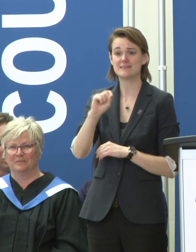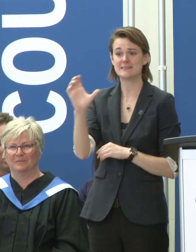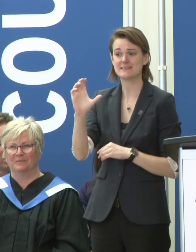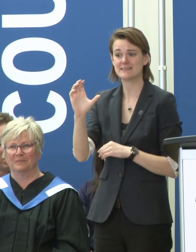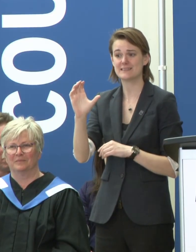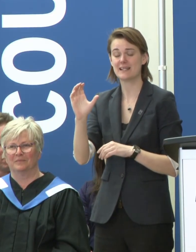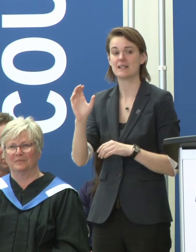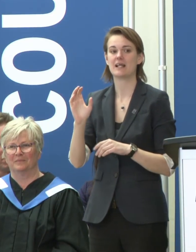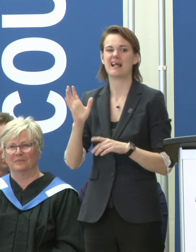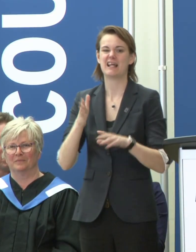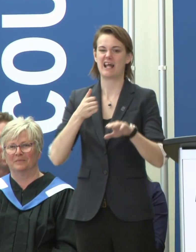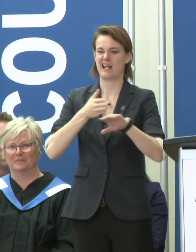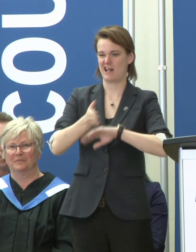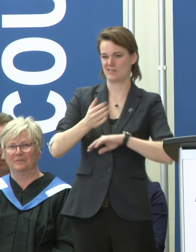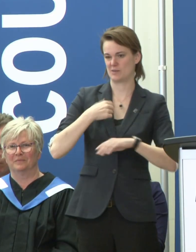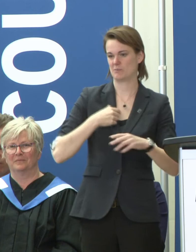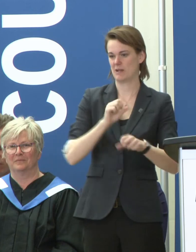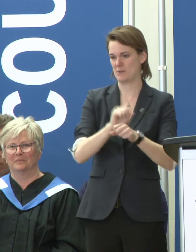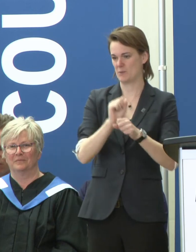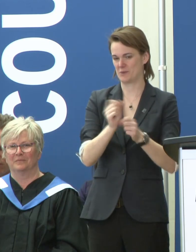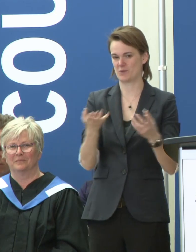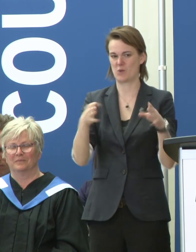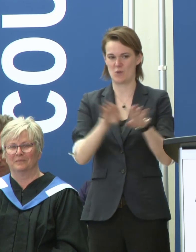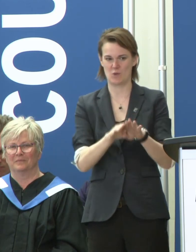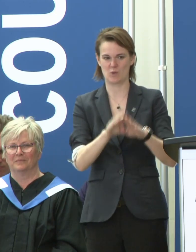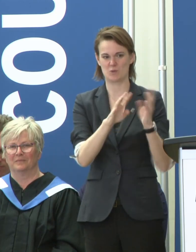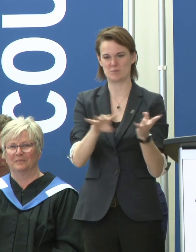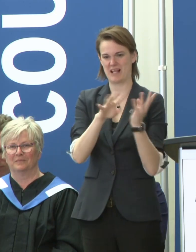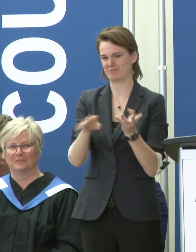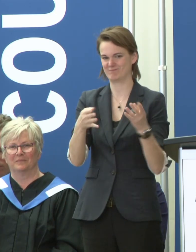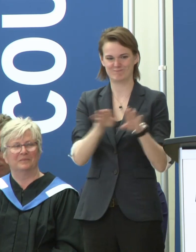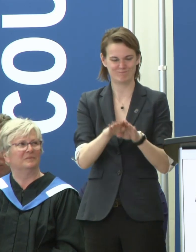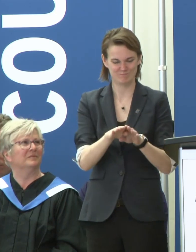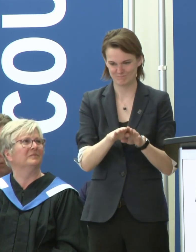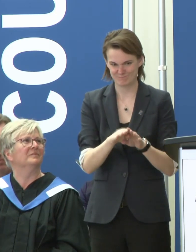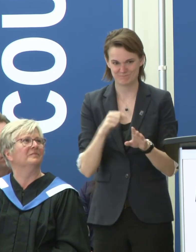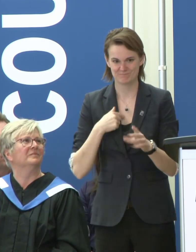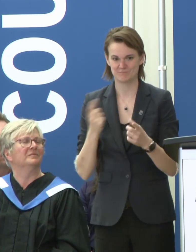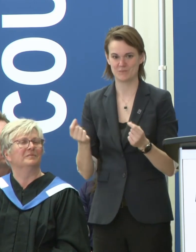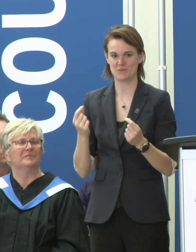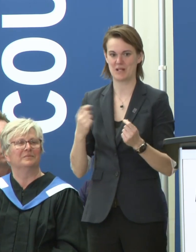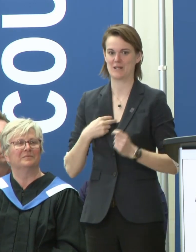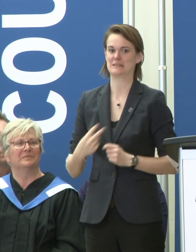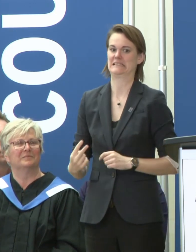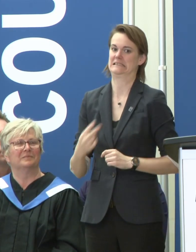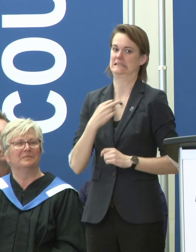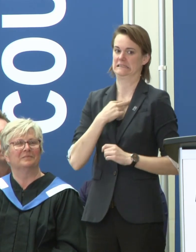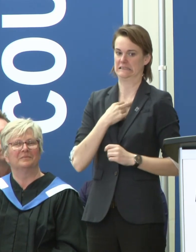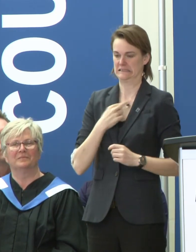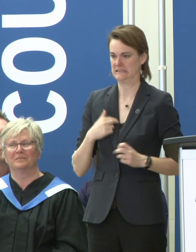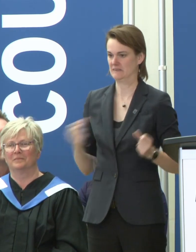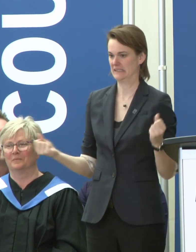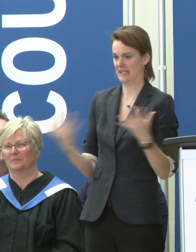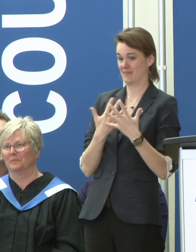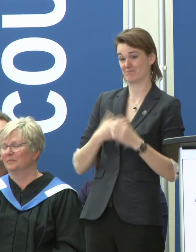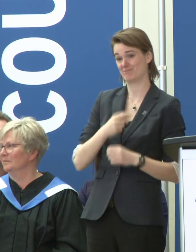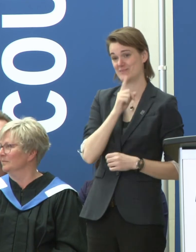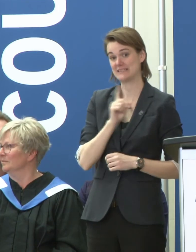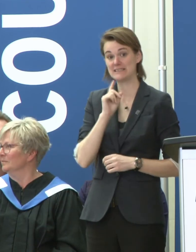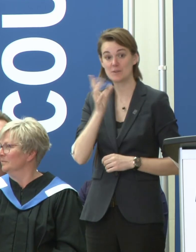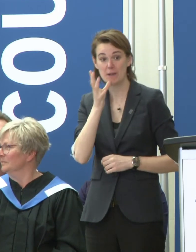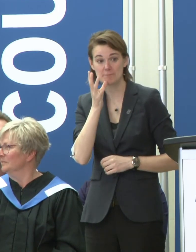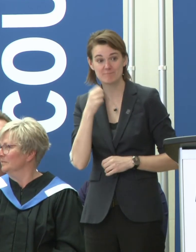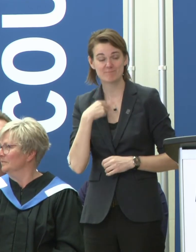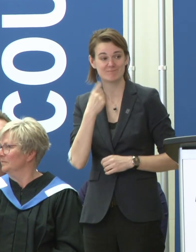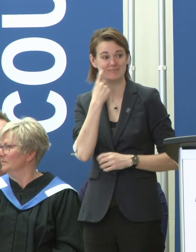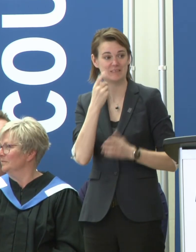after the processing plant that I was working at closed down. I was at a standstill and I was petrified. I was a single mom, I just bought a